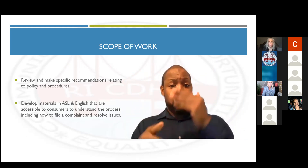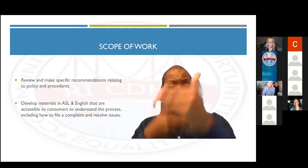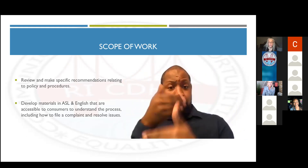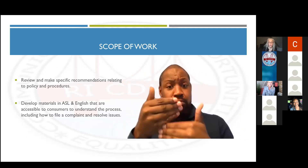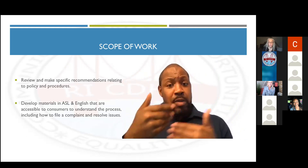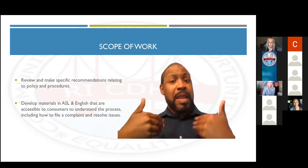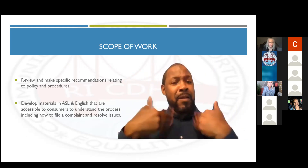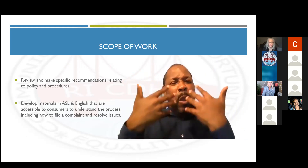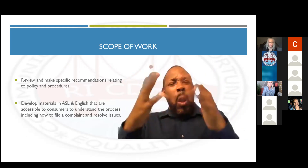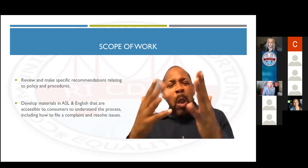procedure.